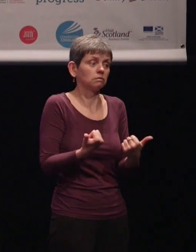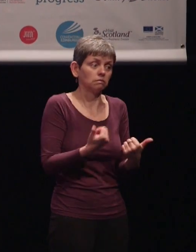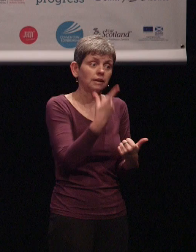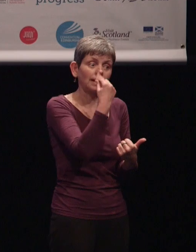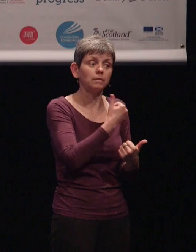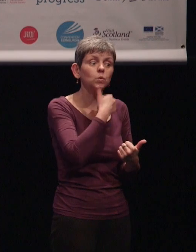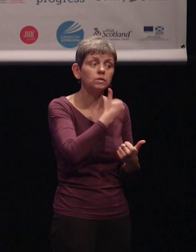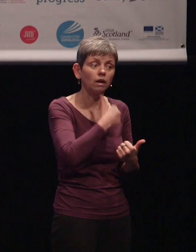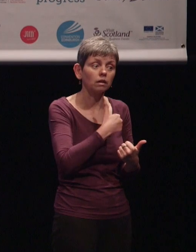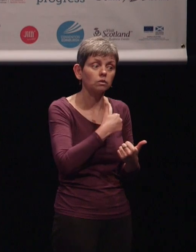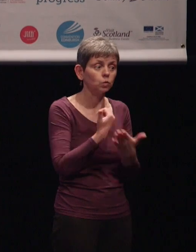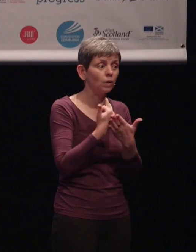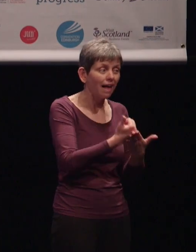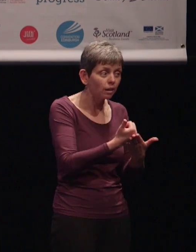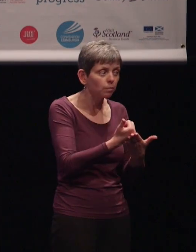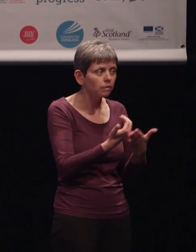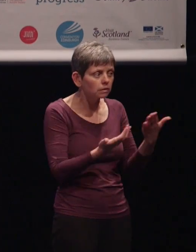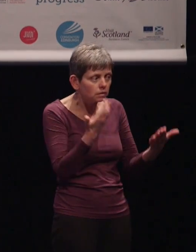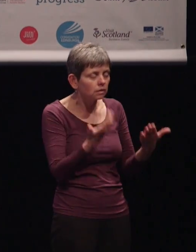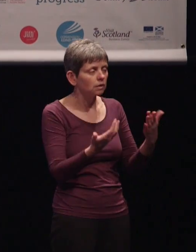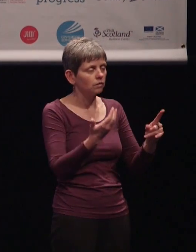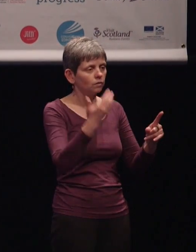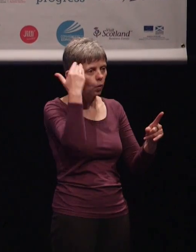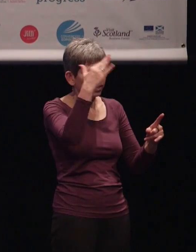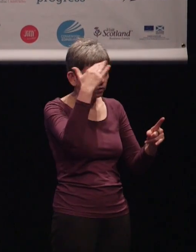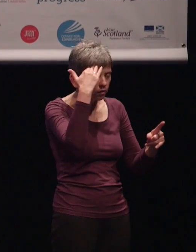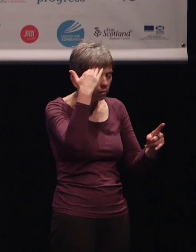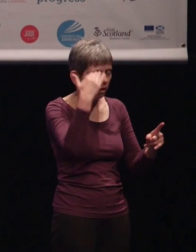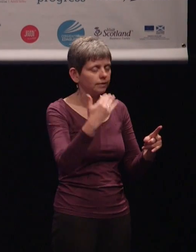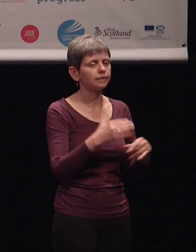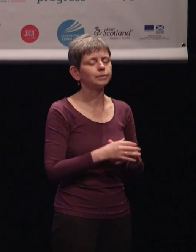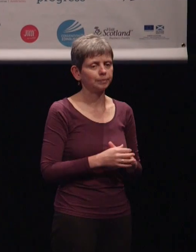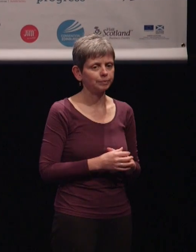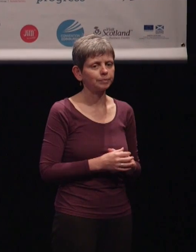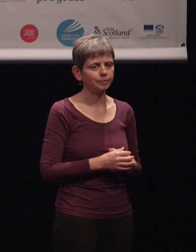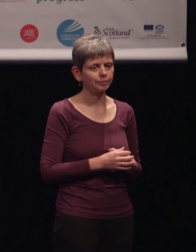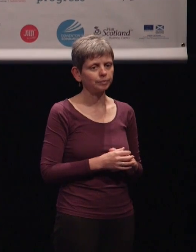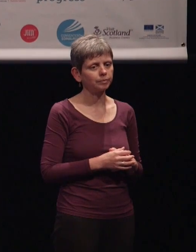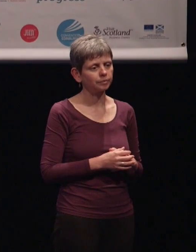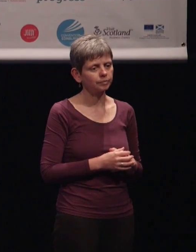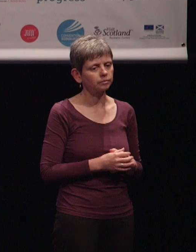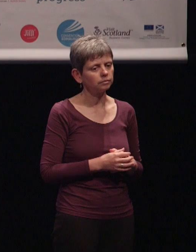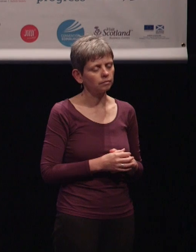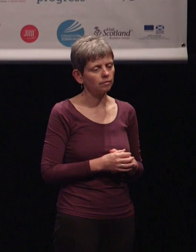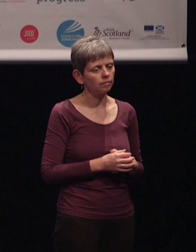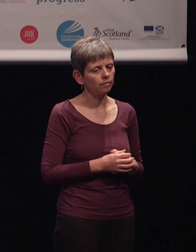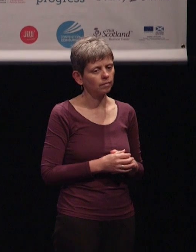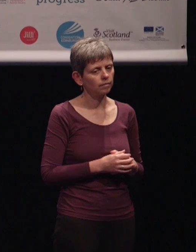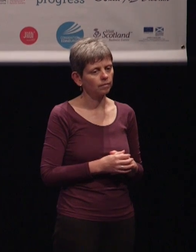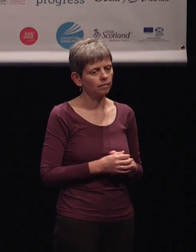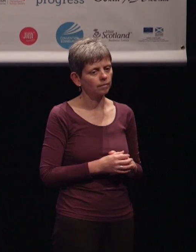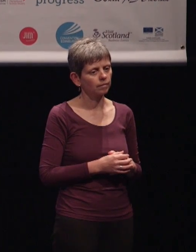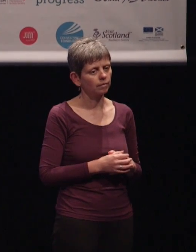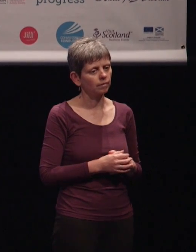with theory of mind and other difficulties, of course. With the help of, for